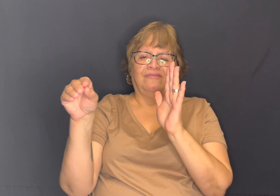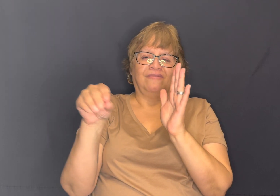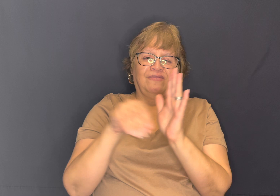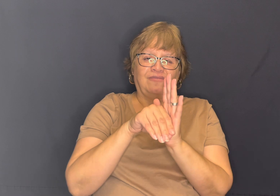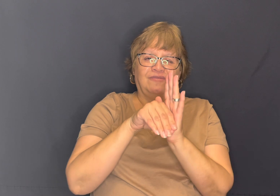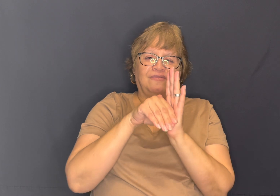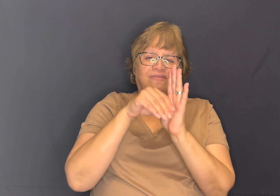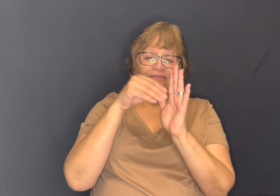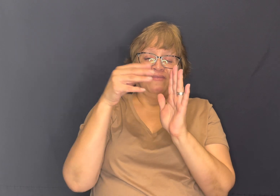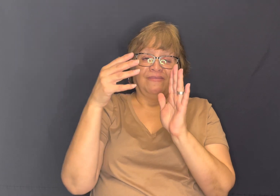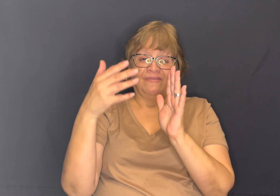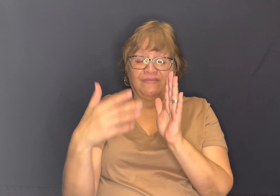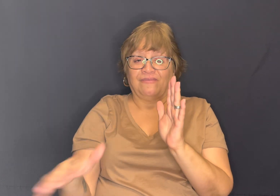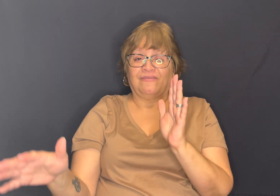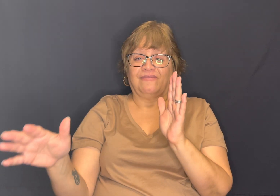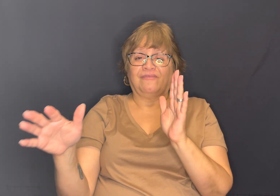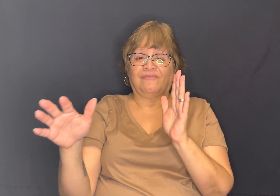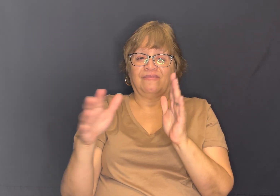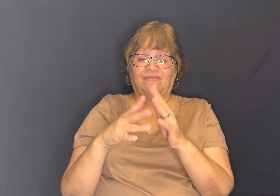4, 5.